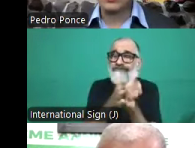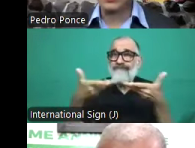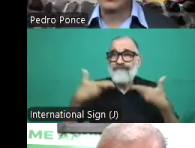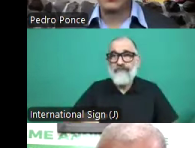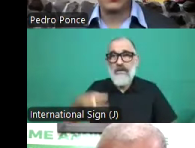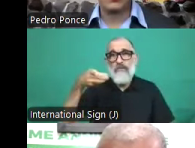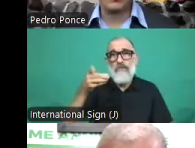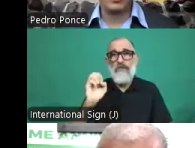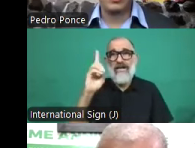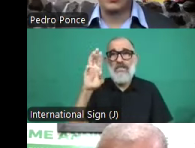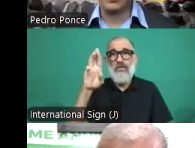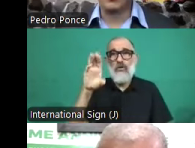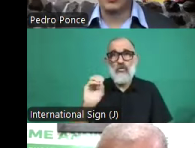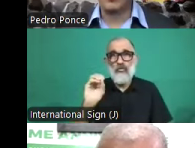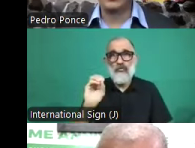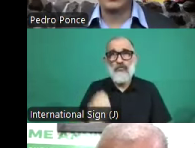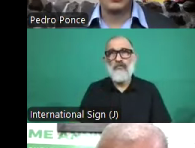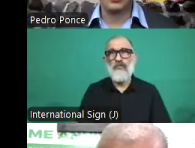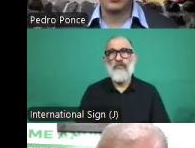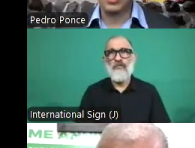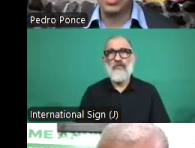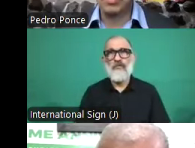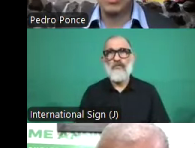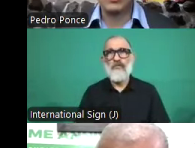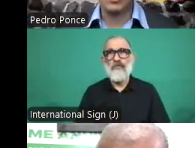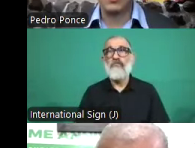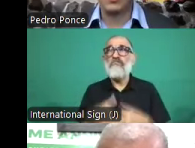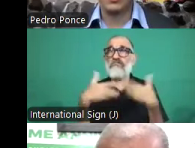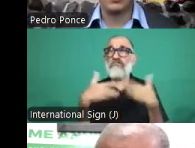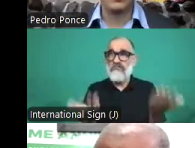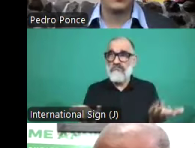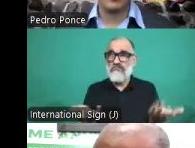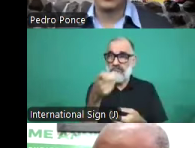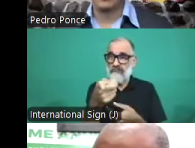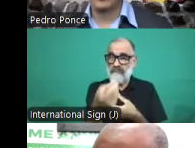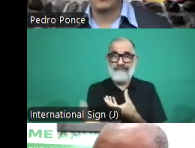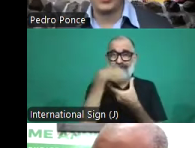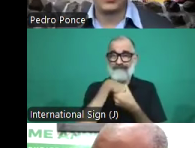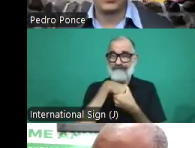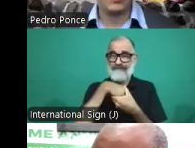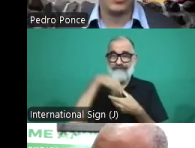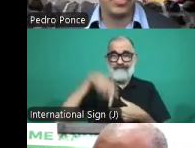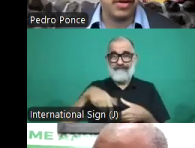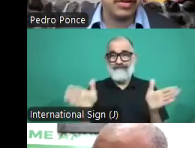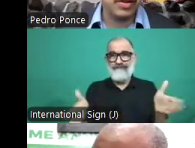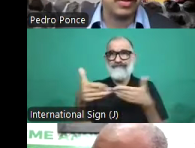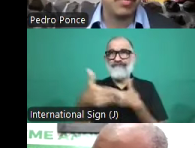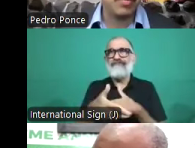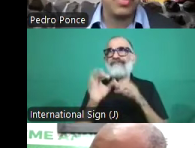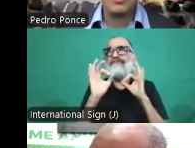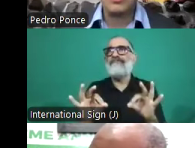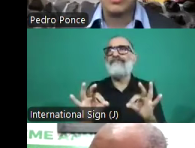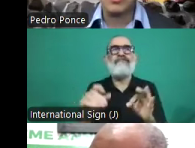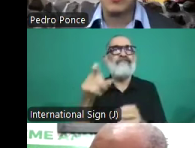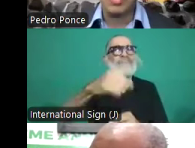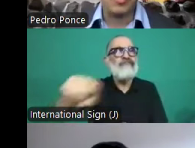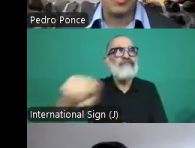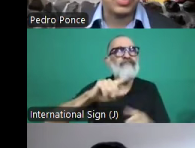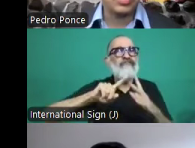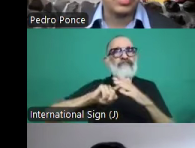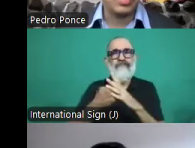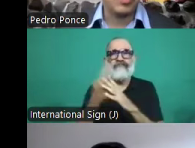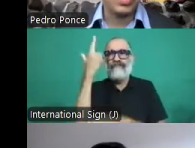As you enter the room, we are about to start the meeting. Sorry we are a couple of minutes after the start time. We